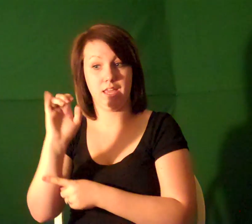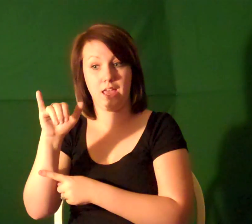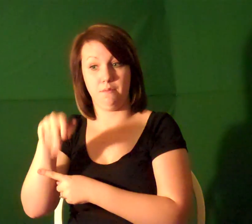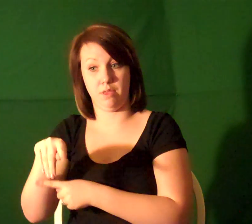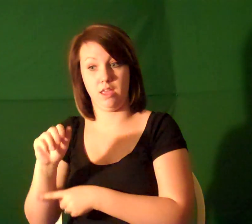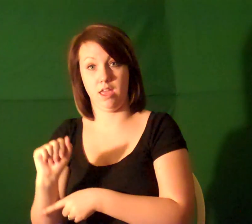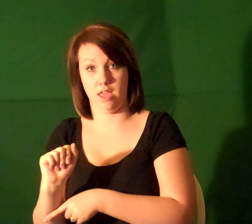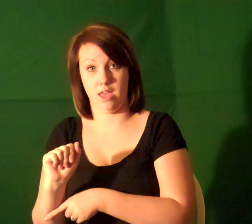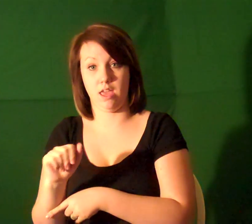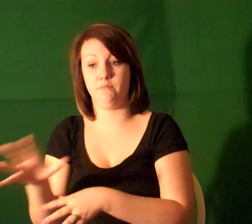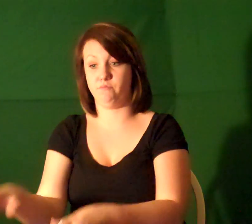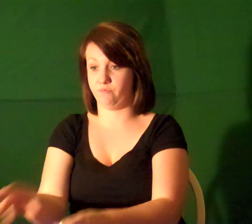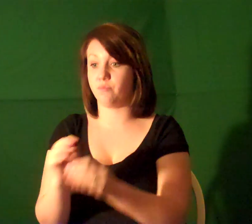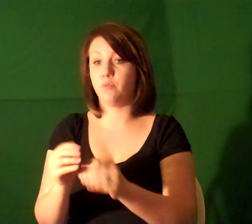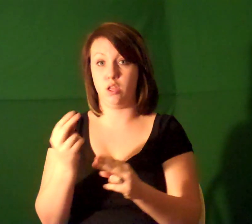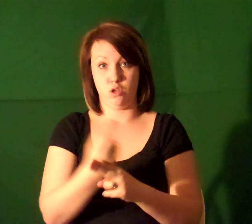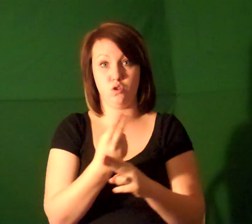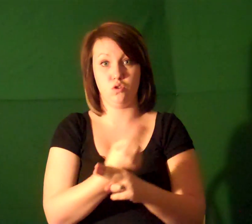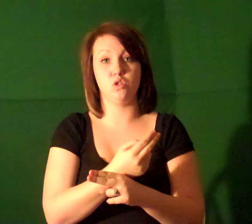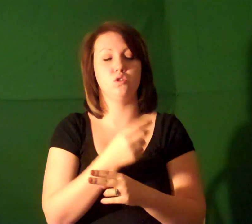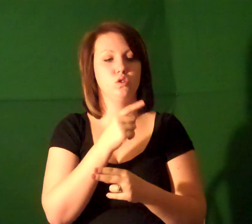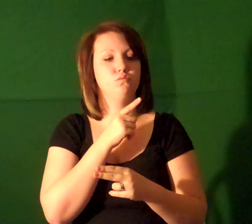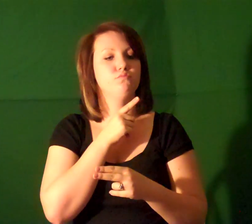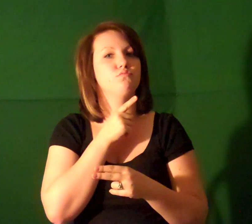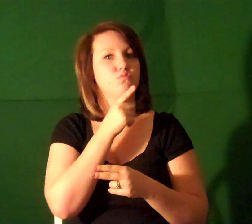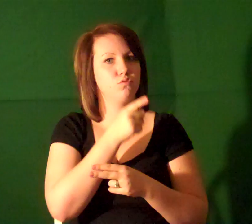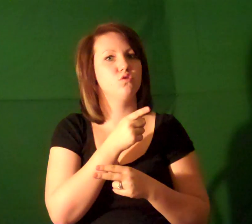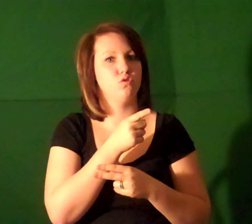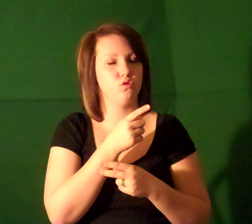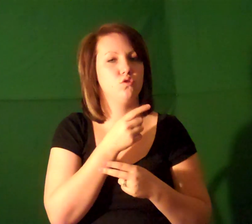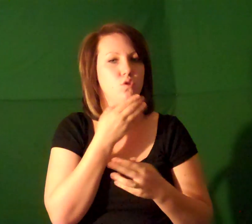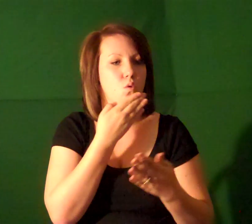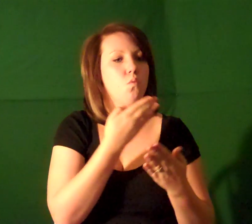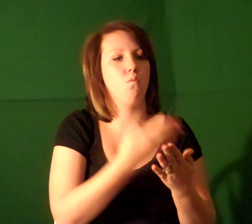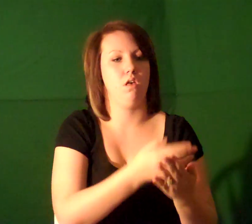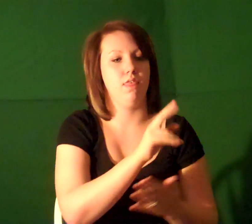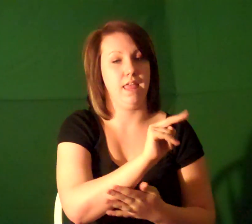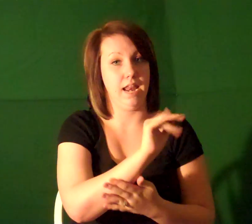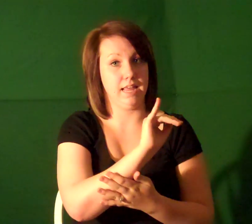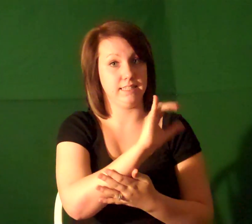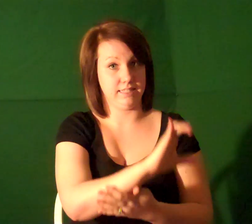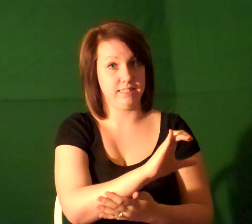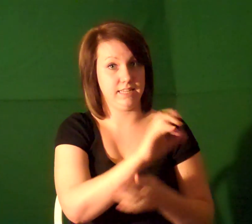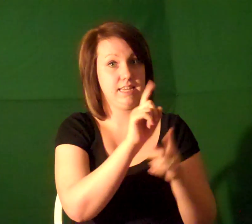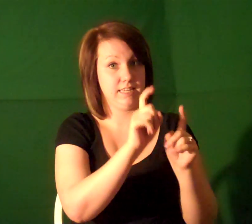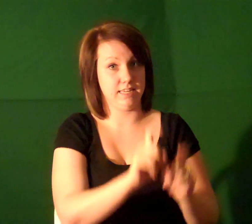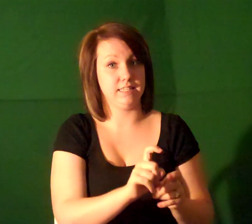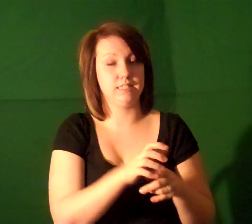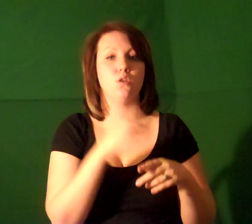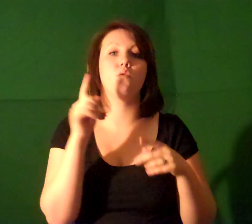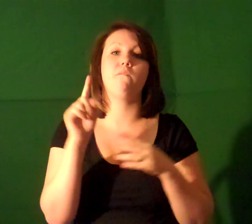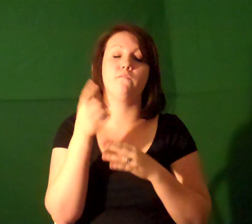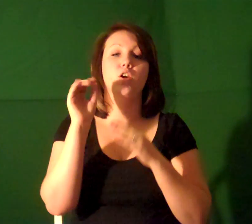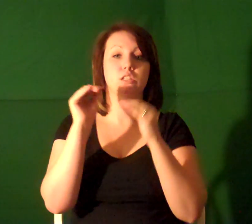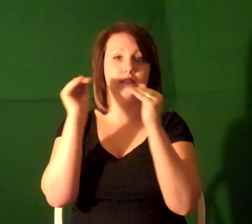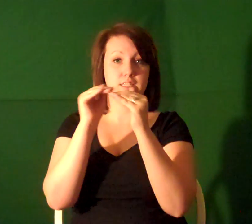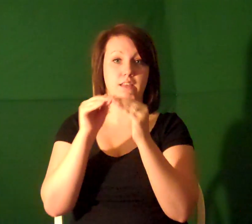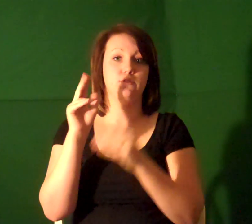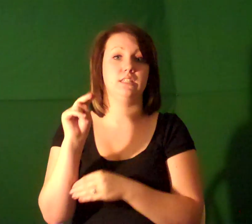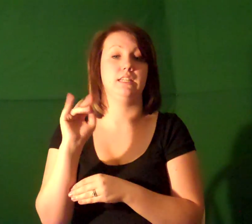on the the NIC test. So the first level of certification is called NIC. The next level up